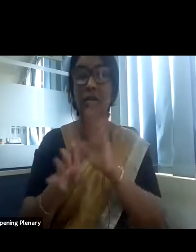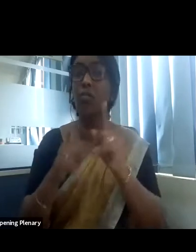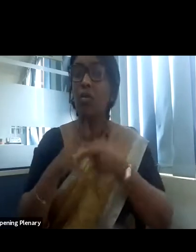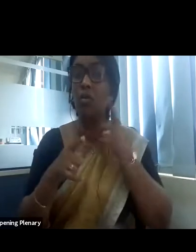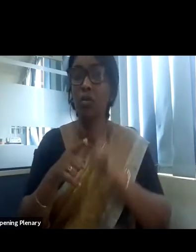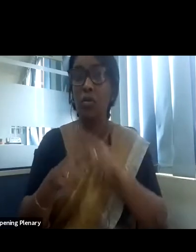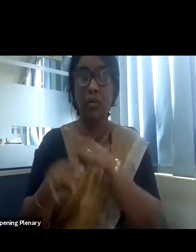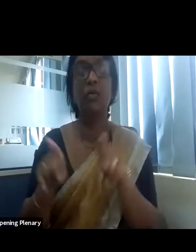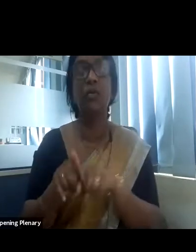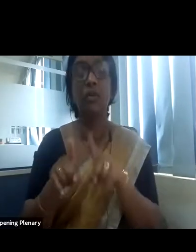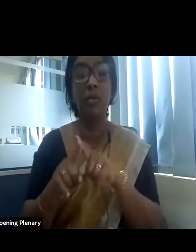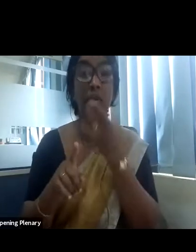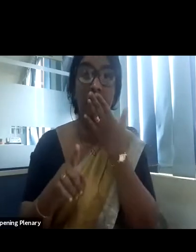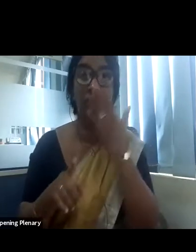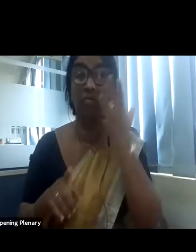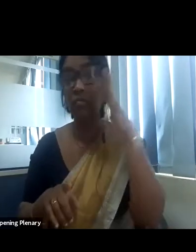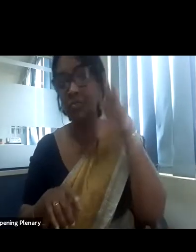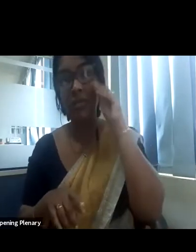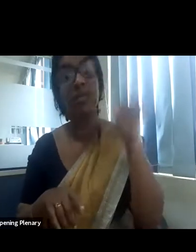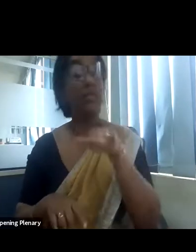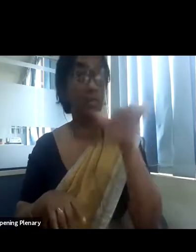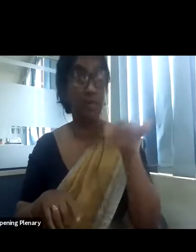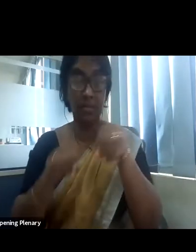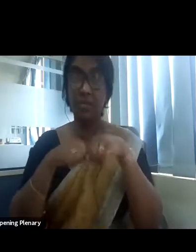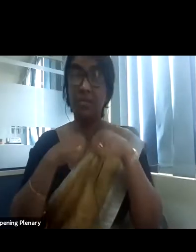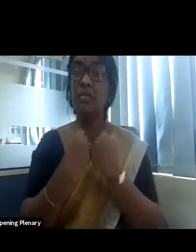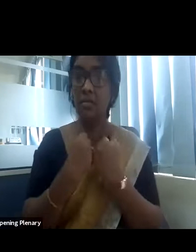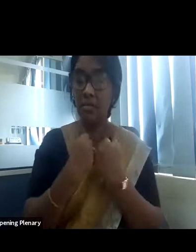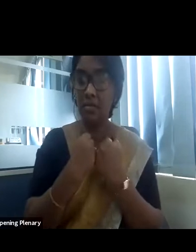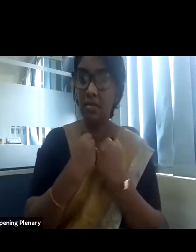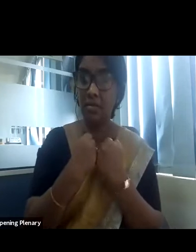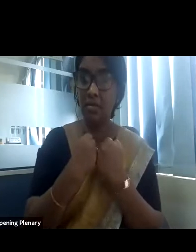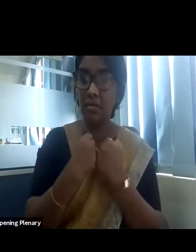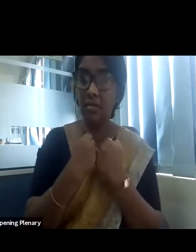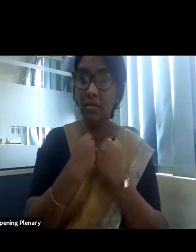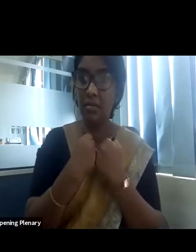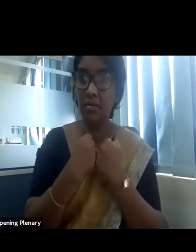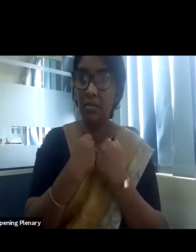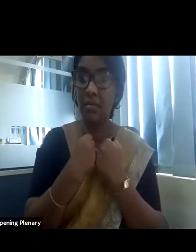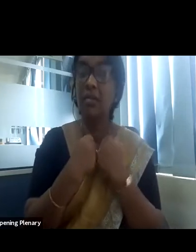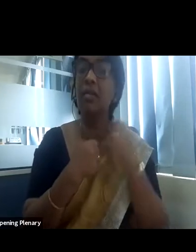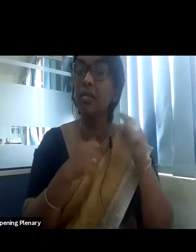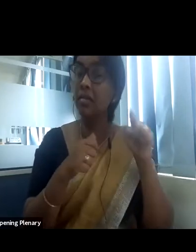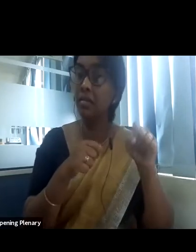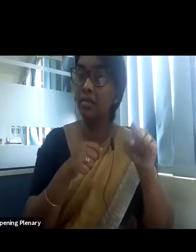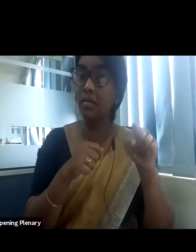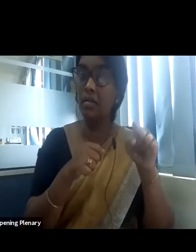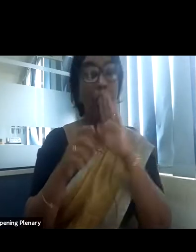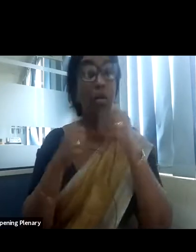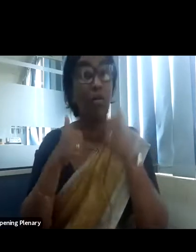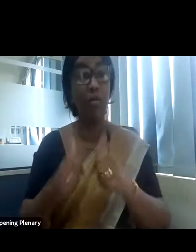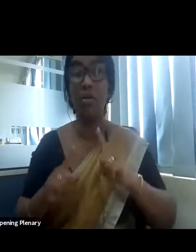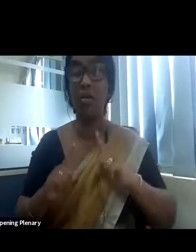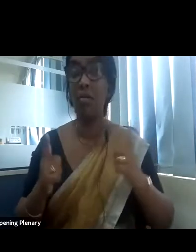companies benefit from operating in healthy, thriving societies with effective infrastructure,